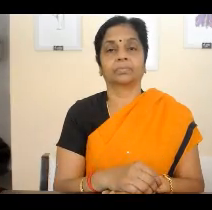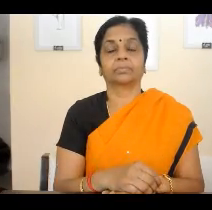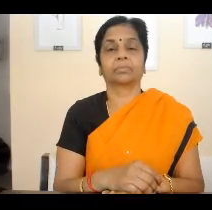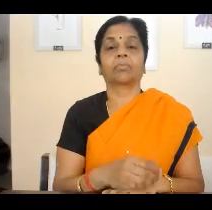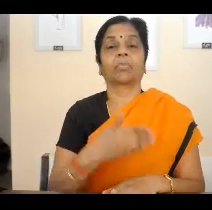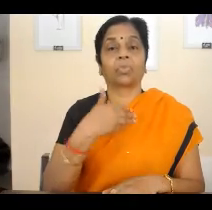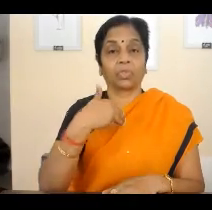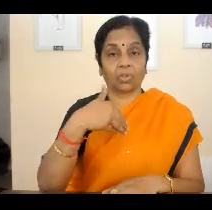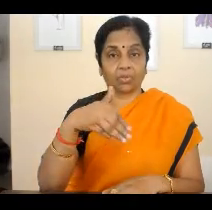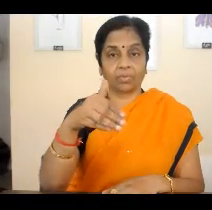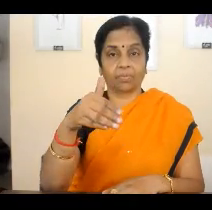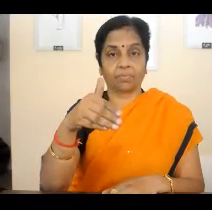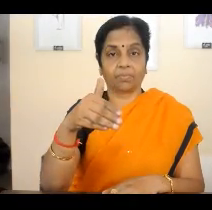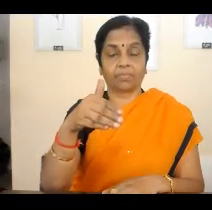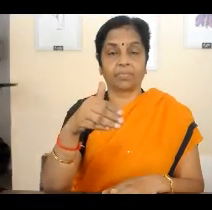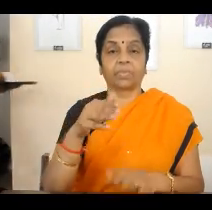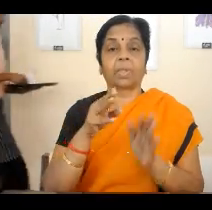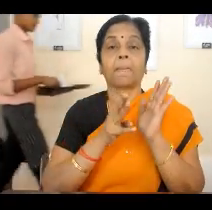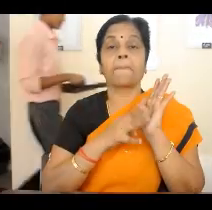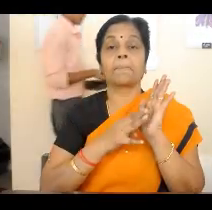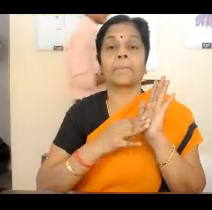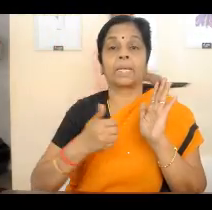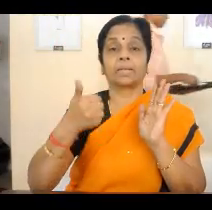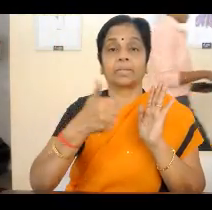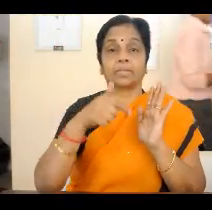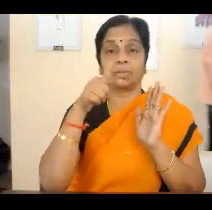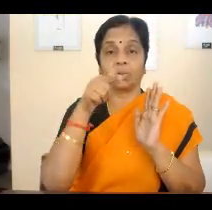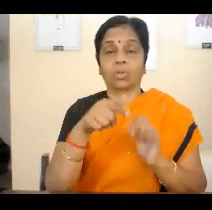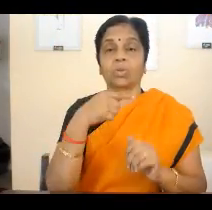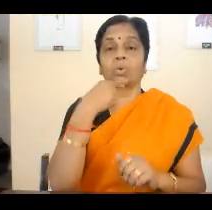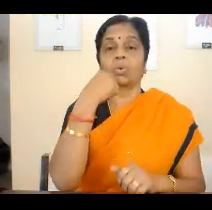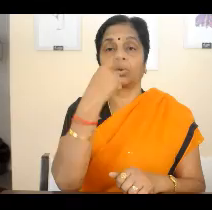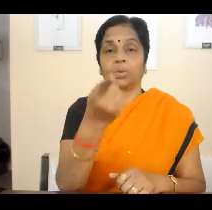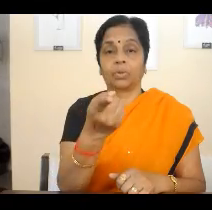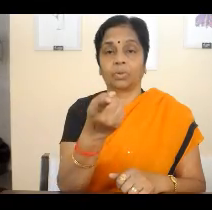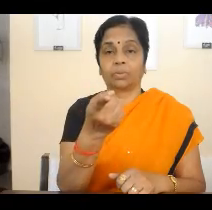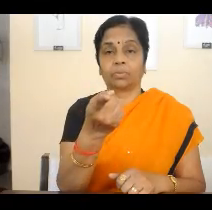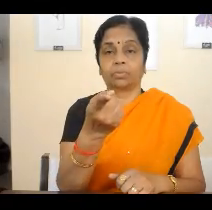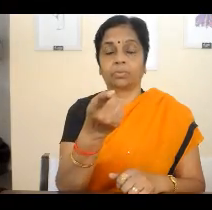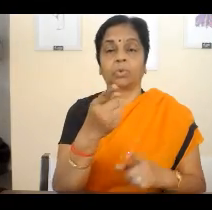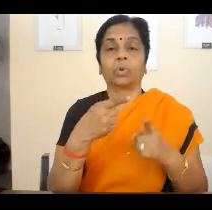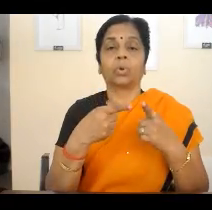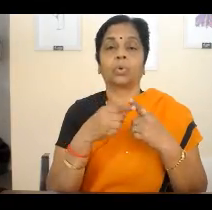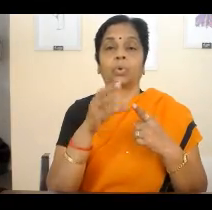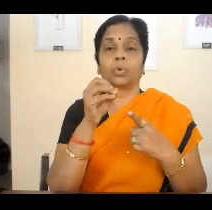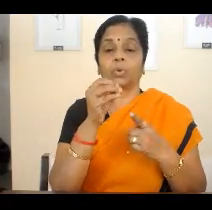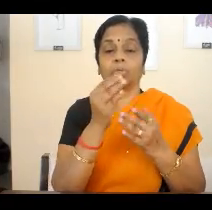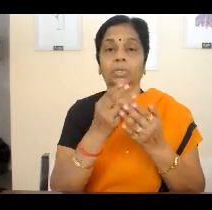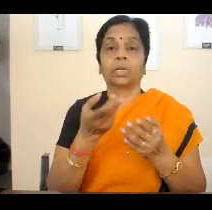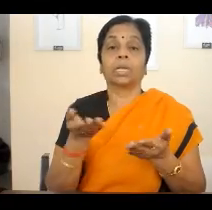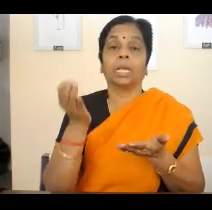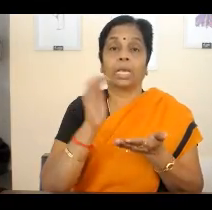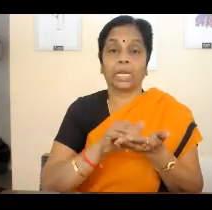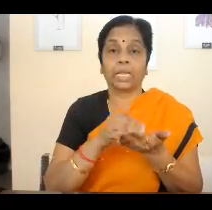Therefore, the ministry has been told to revisit